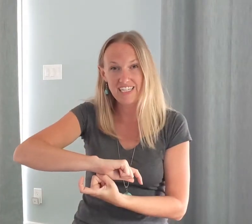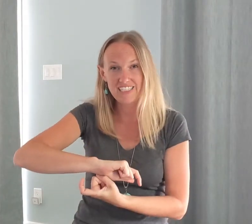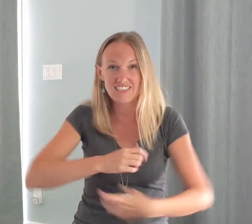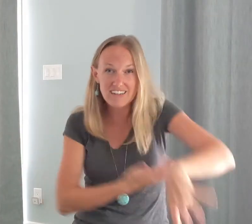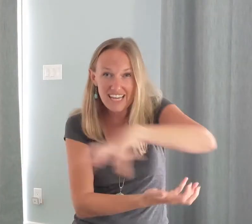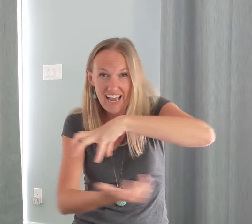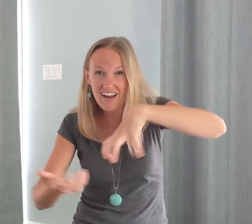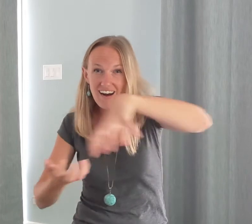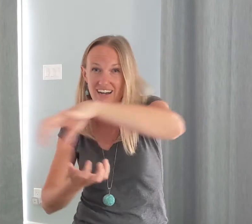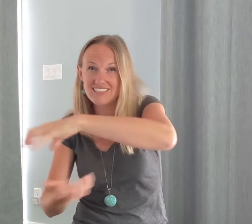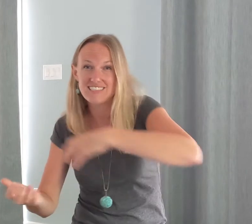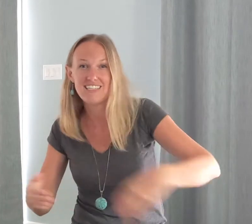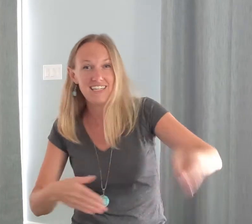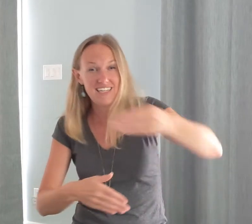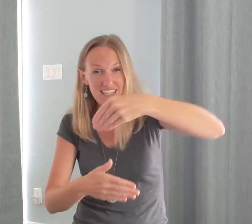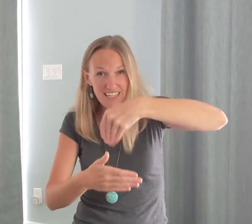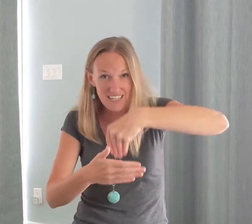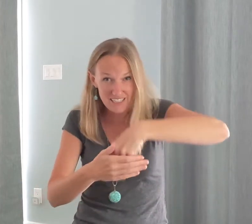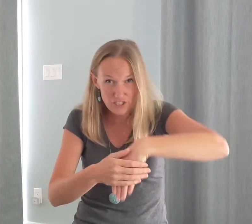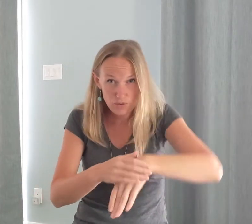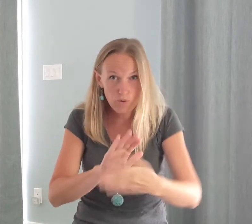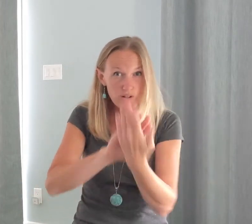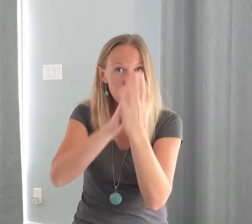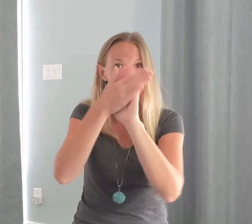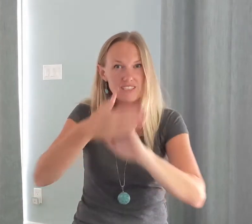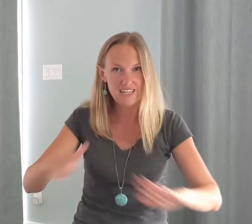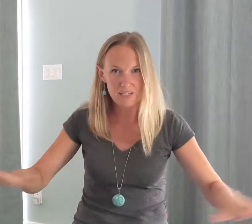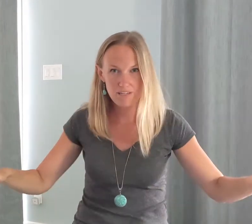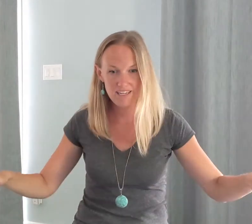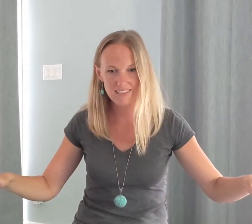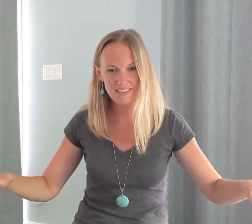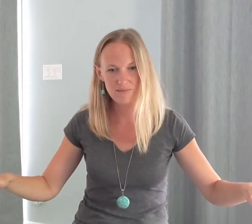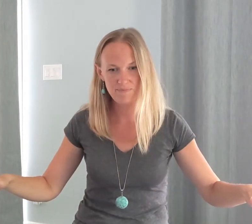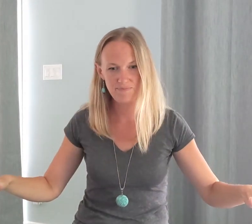changes our chaos into order? We're signing peace.